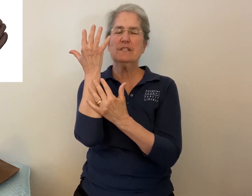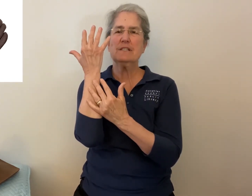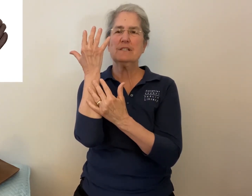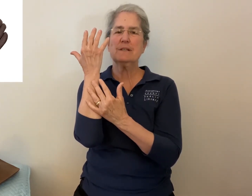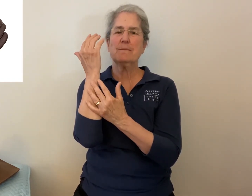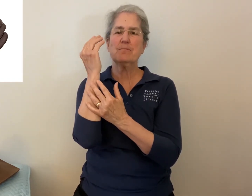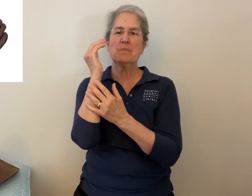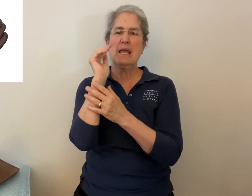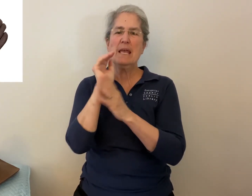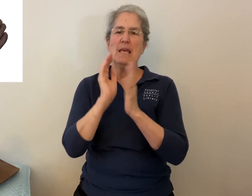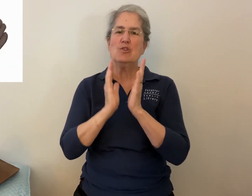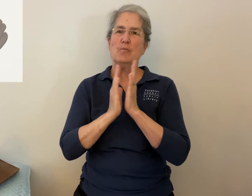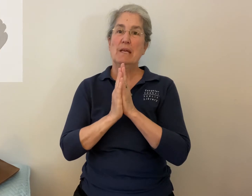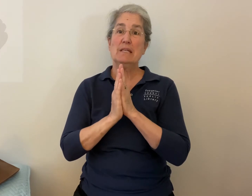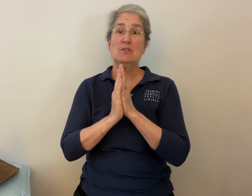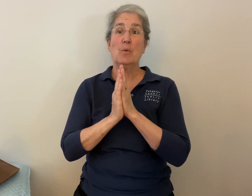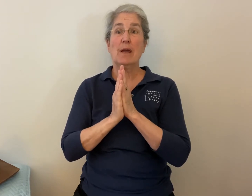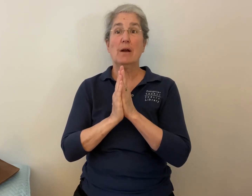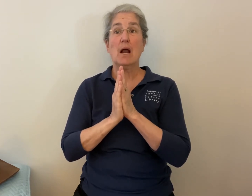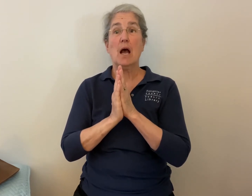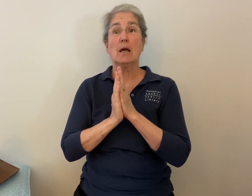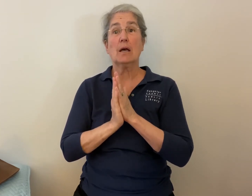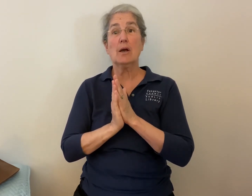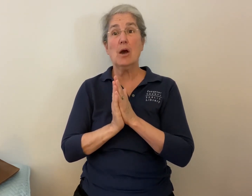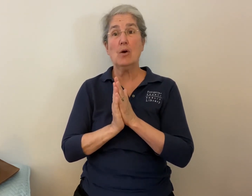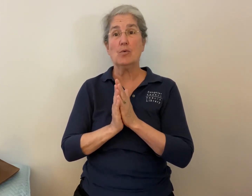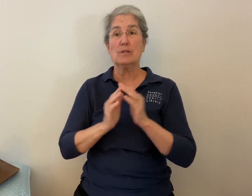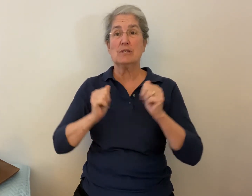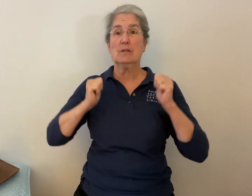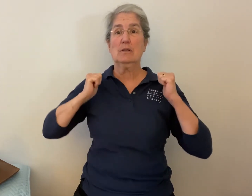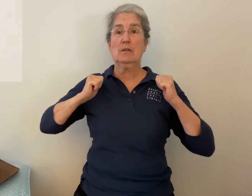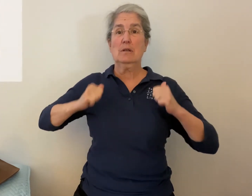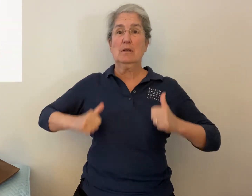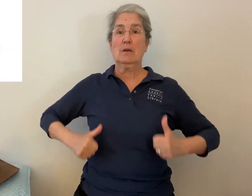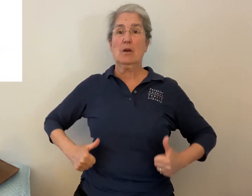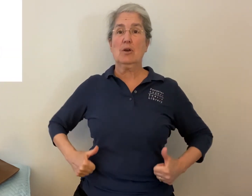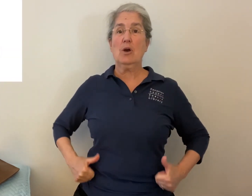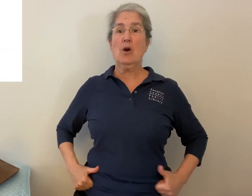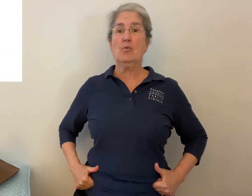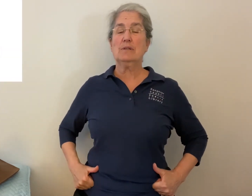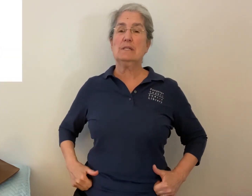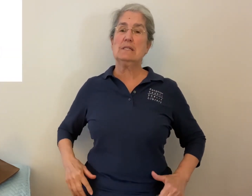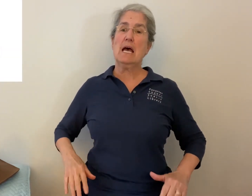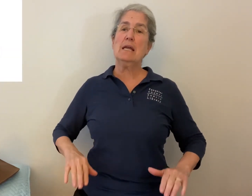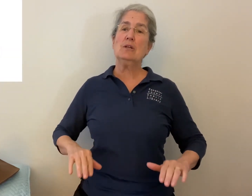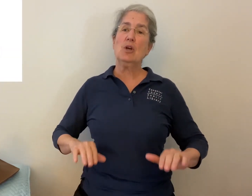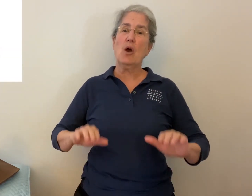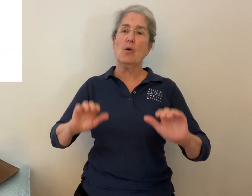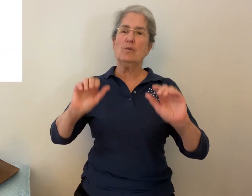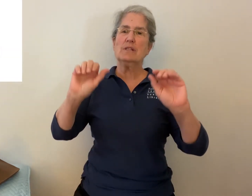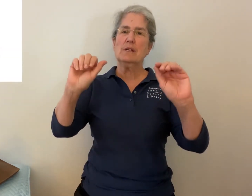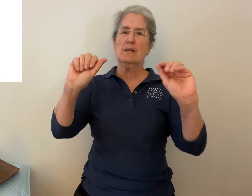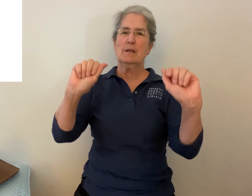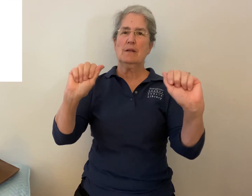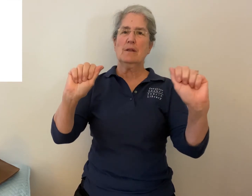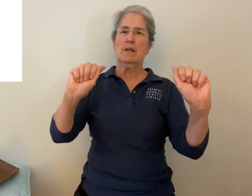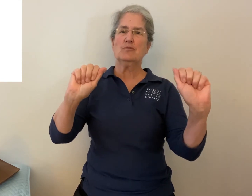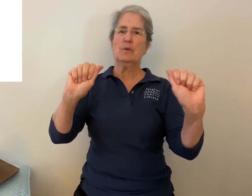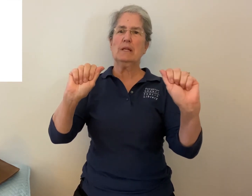gloves. You might need to wear a coat. Coat. To sign coat, it's really